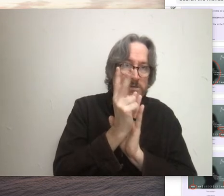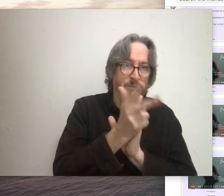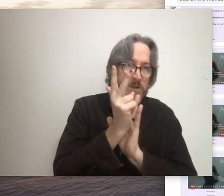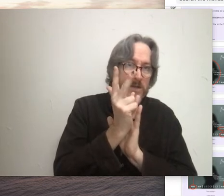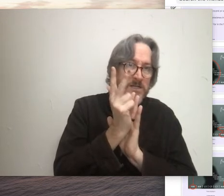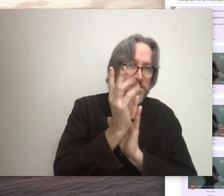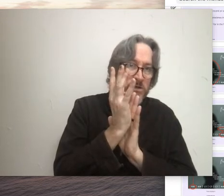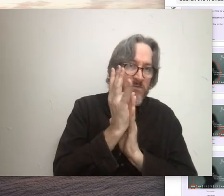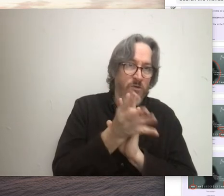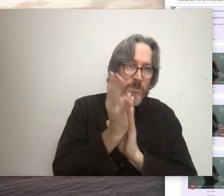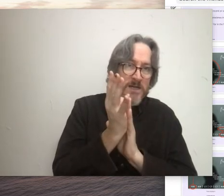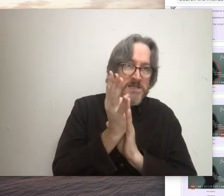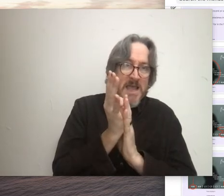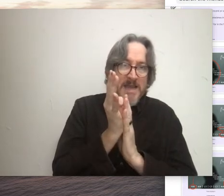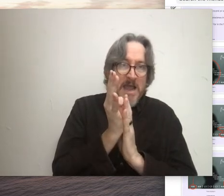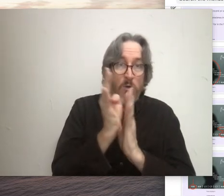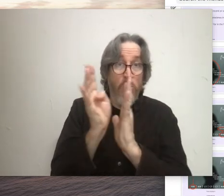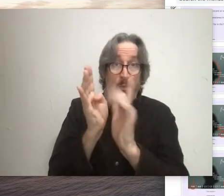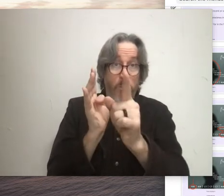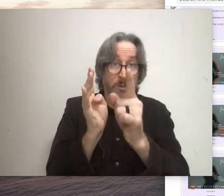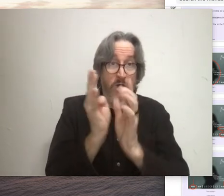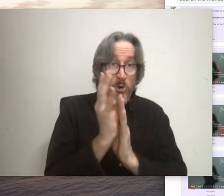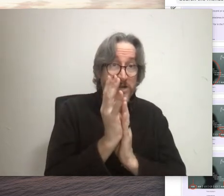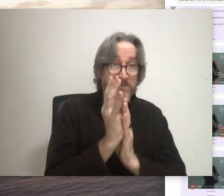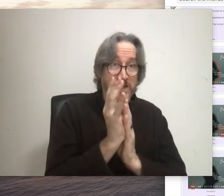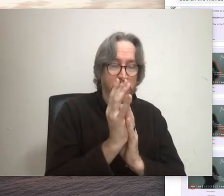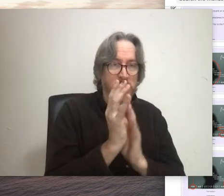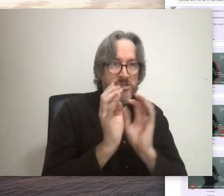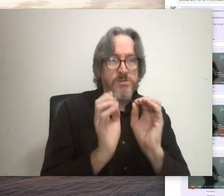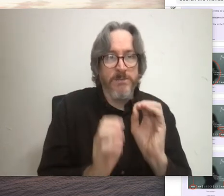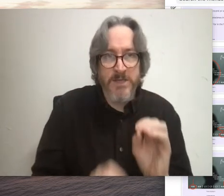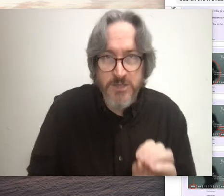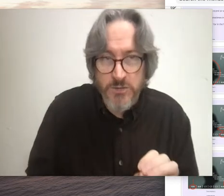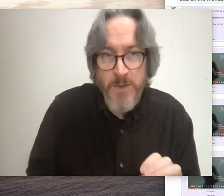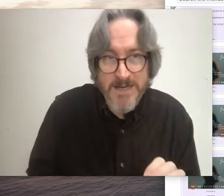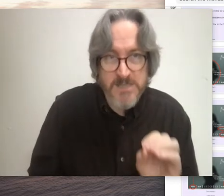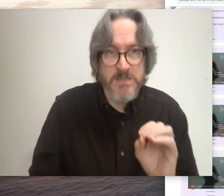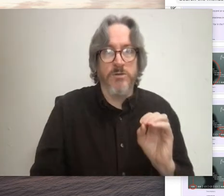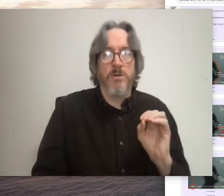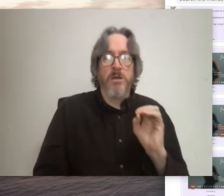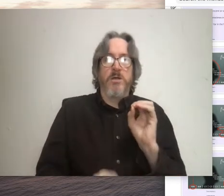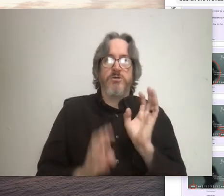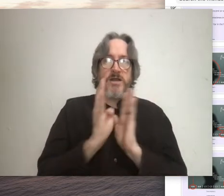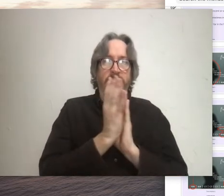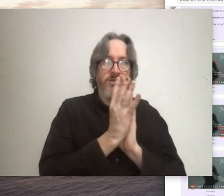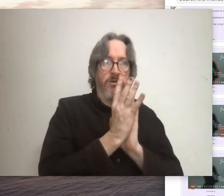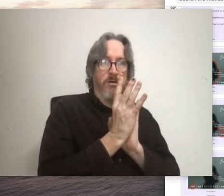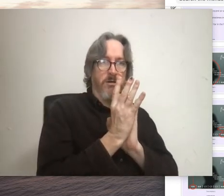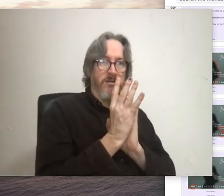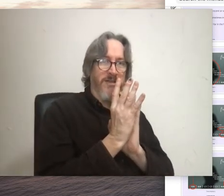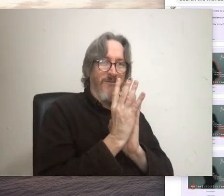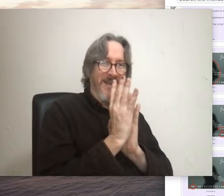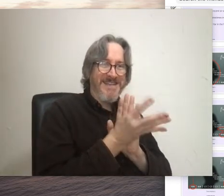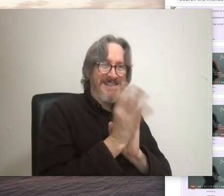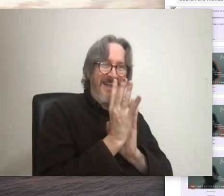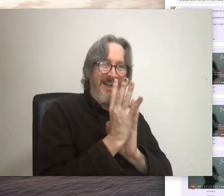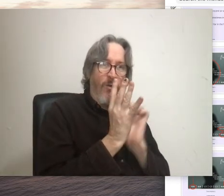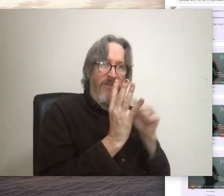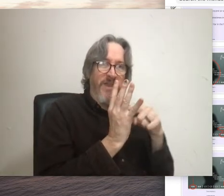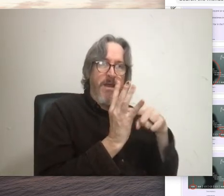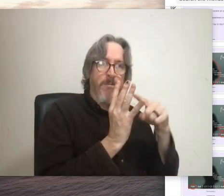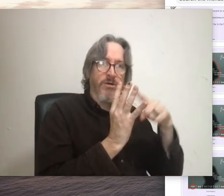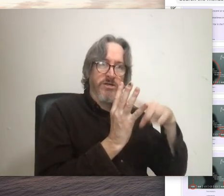2 minutes, 3 minutes, 4 minutes. Now, when we're recording a video, do something that True+Way doesn't do. Try to make sure that we can